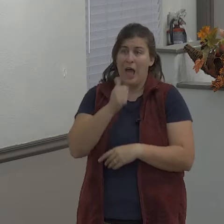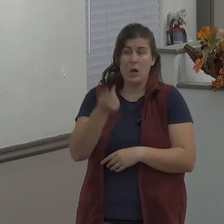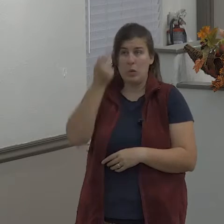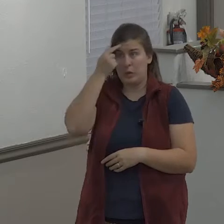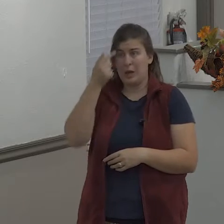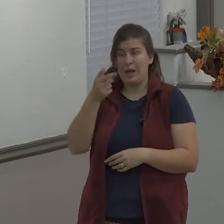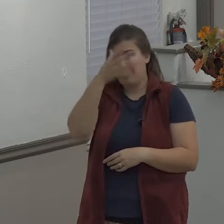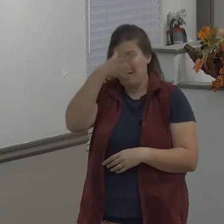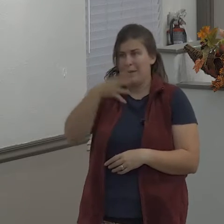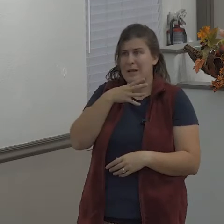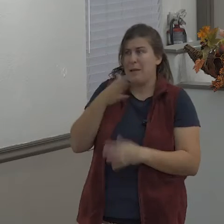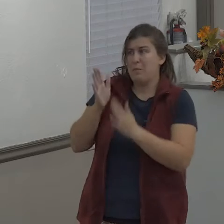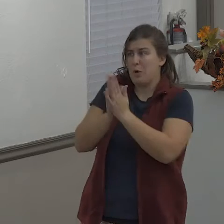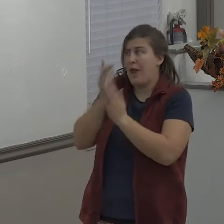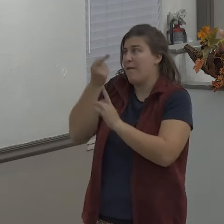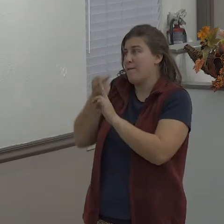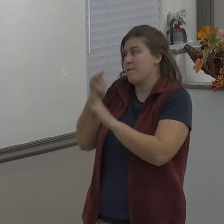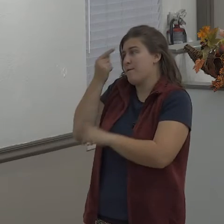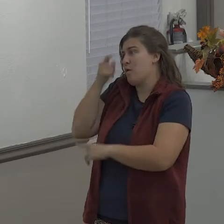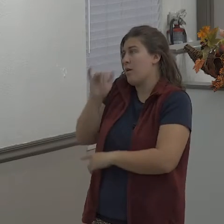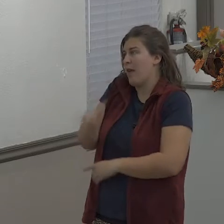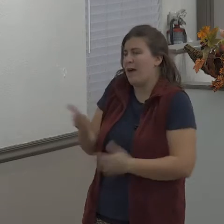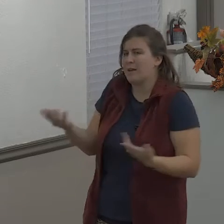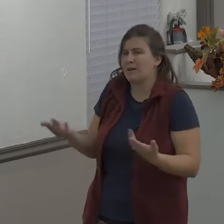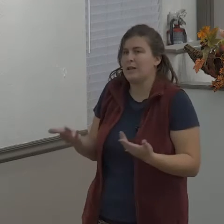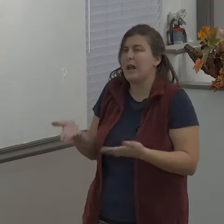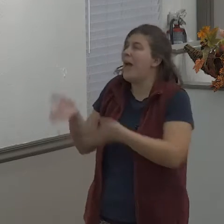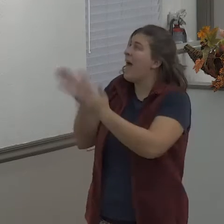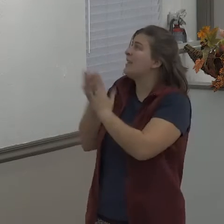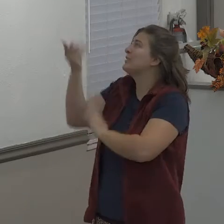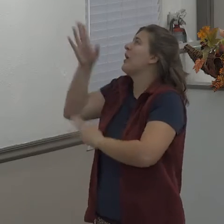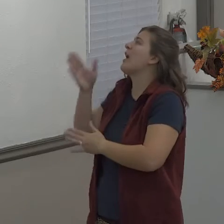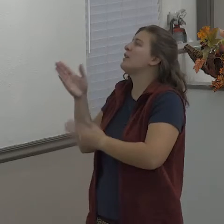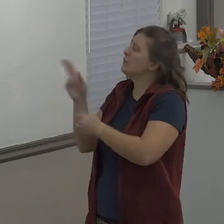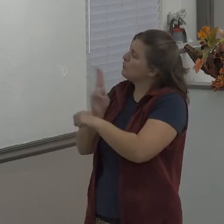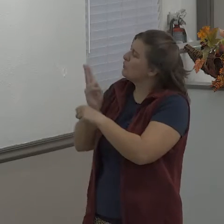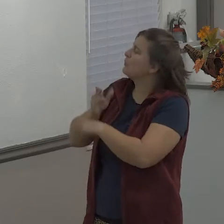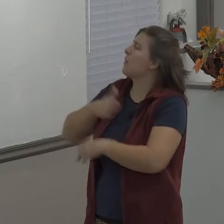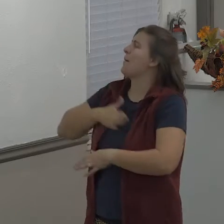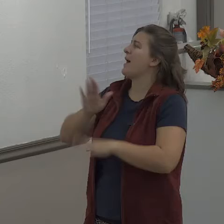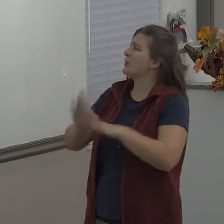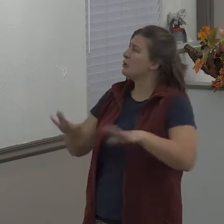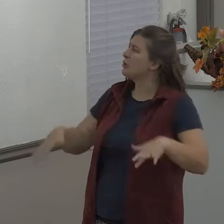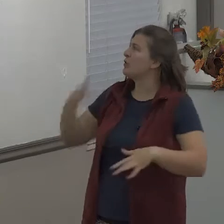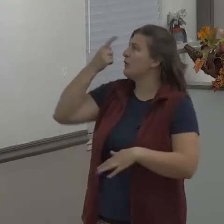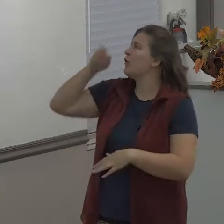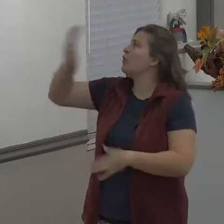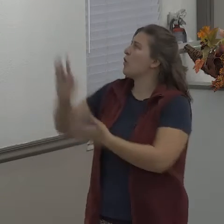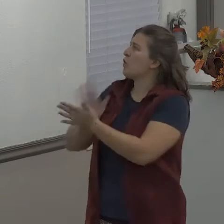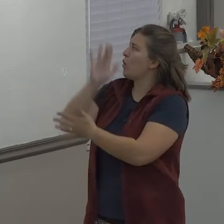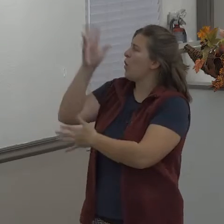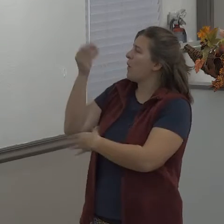blessing if you would take my kids and use them for your glory in the ministry